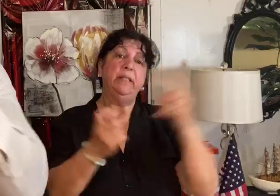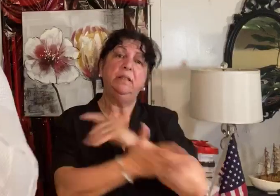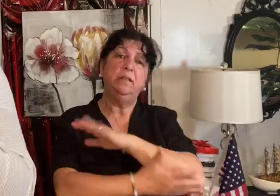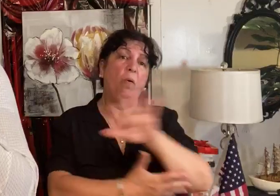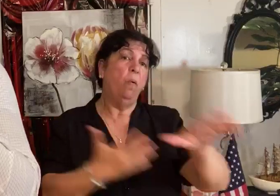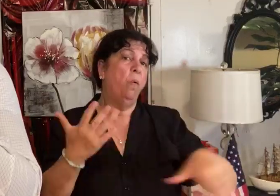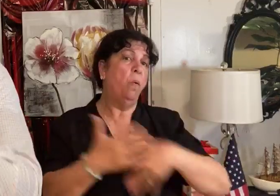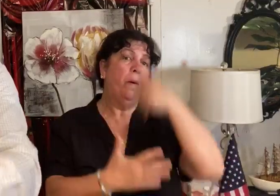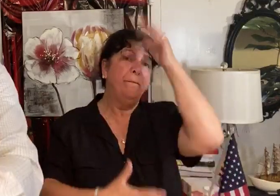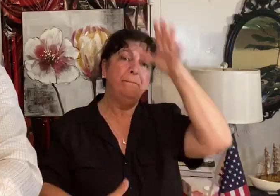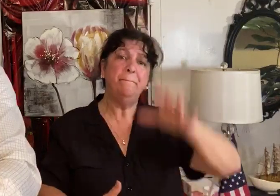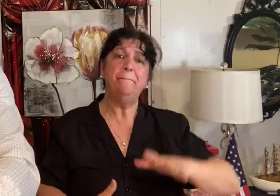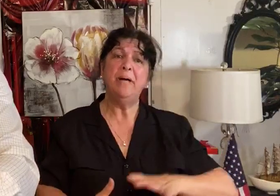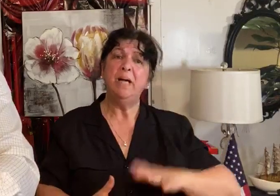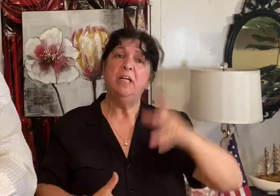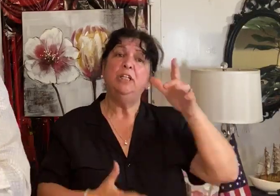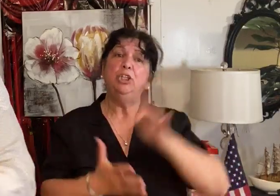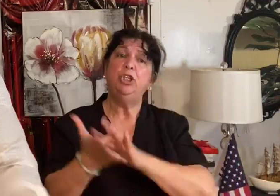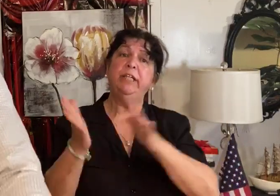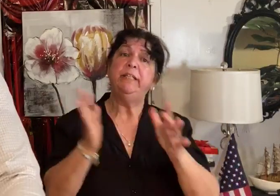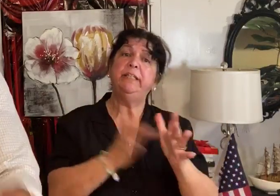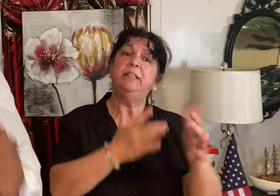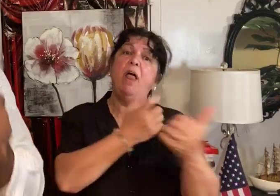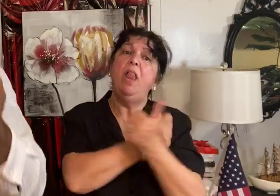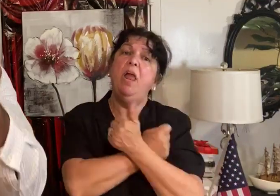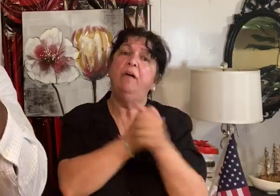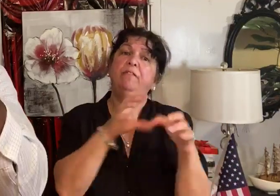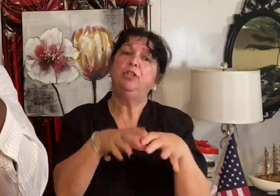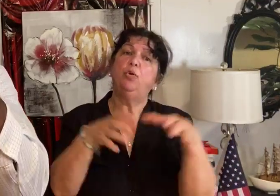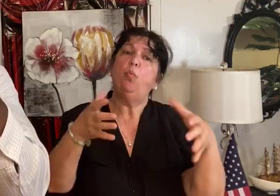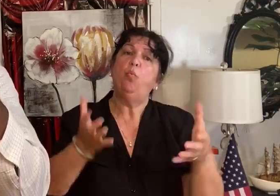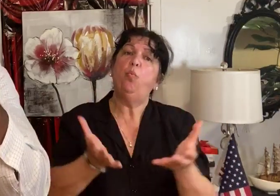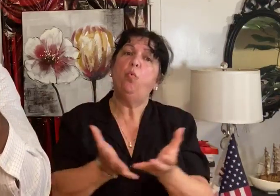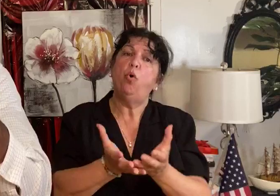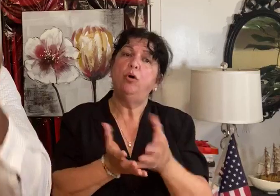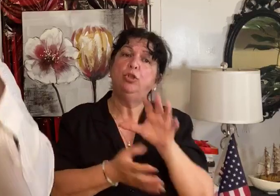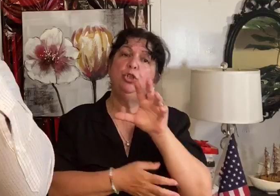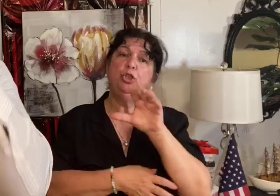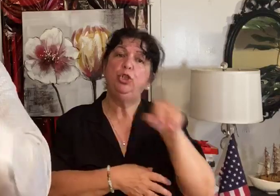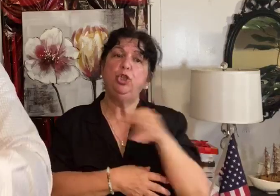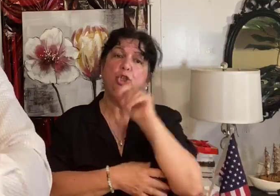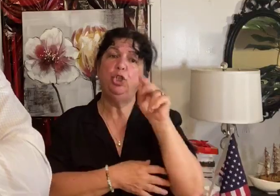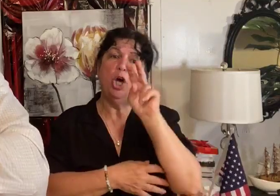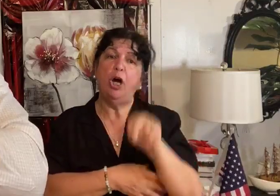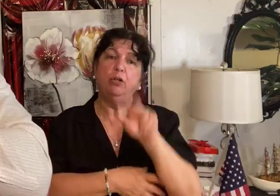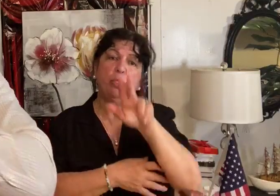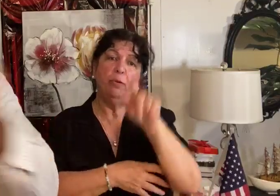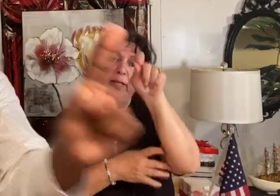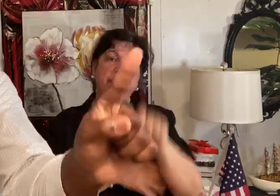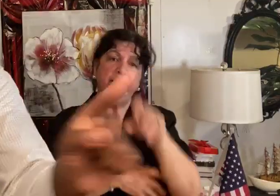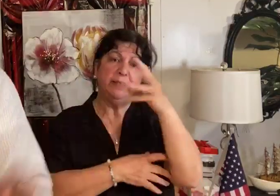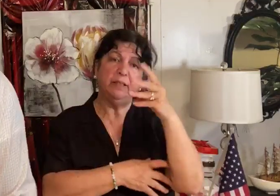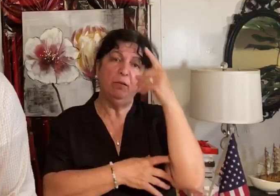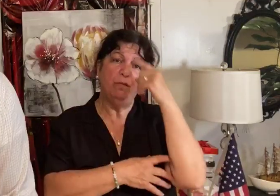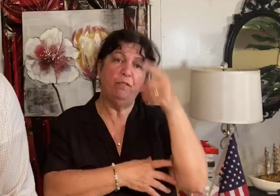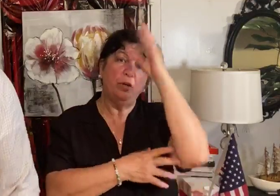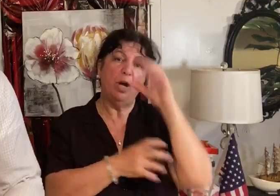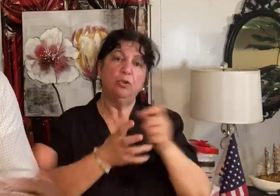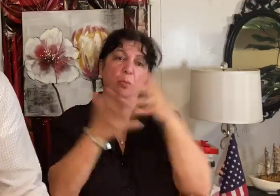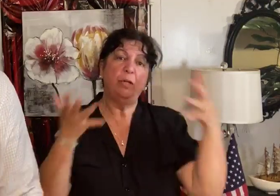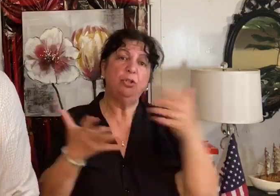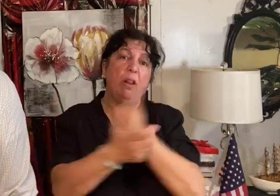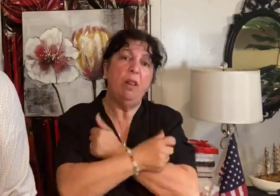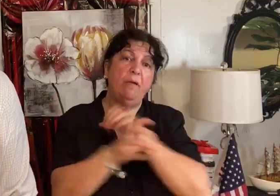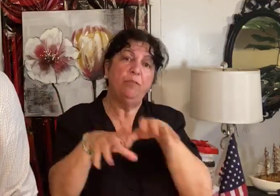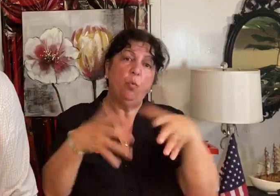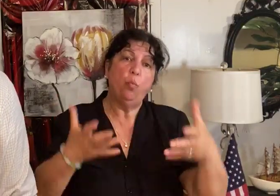mankind. Jesus loved this world. The Bible says in John 3:16, for God so loved the world that